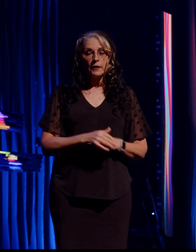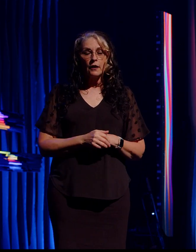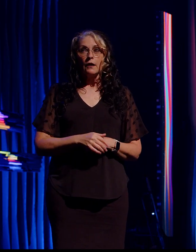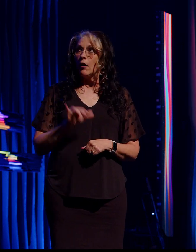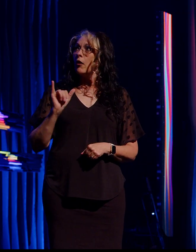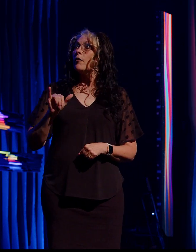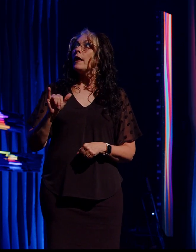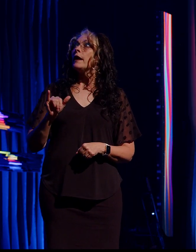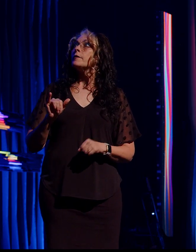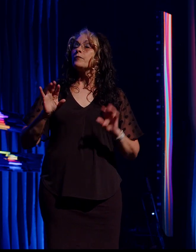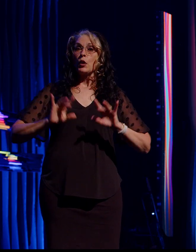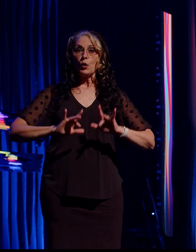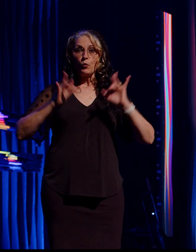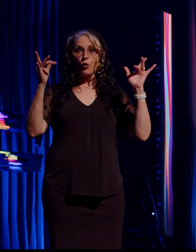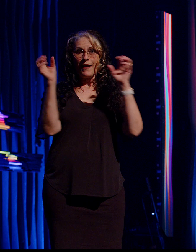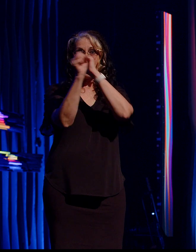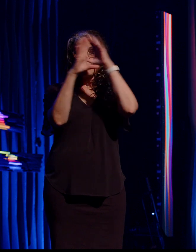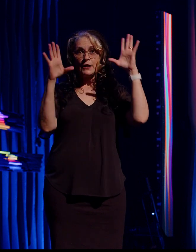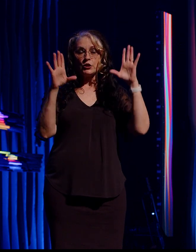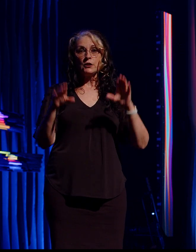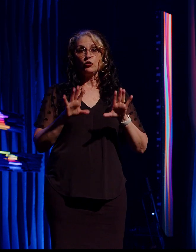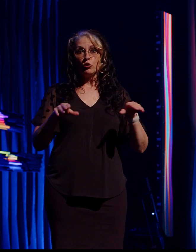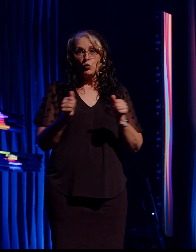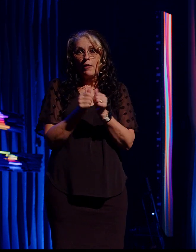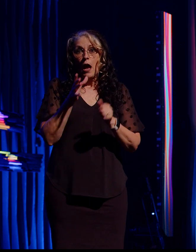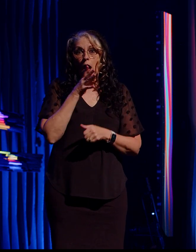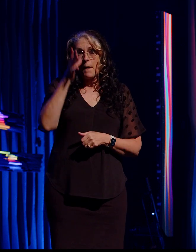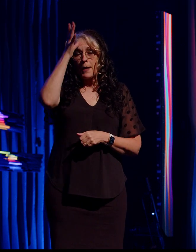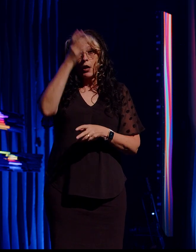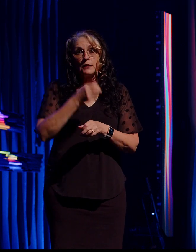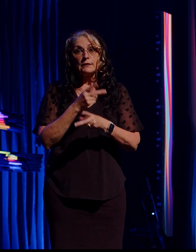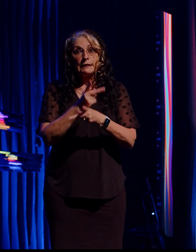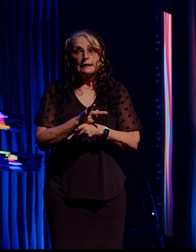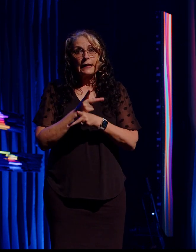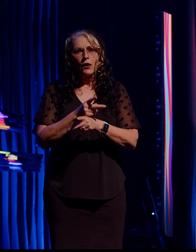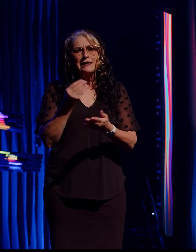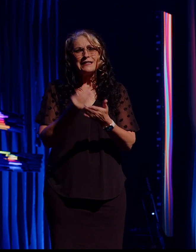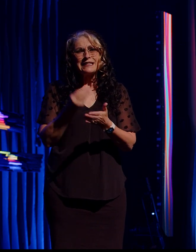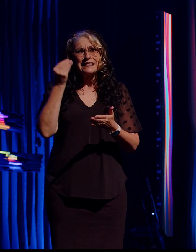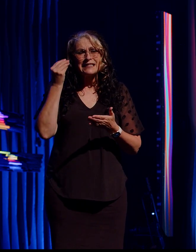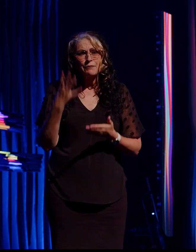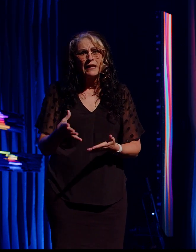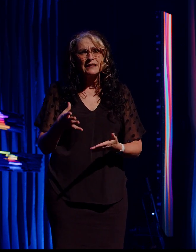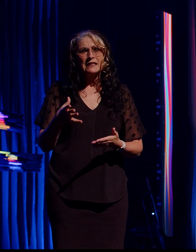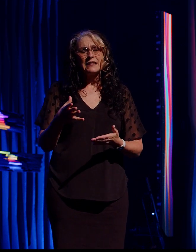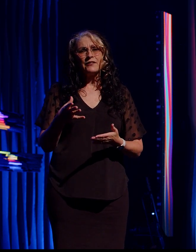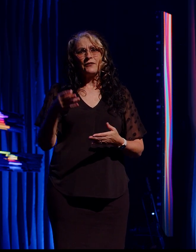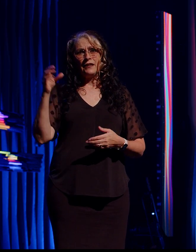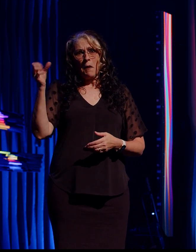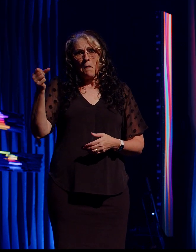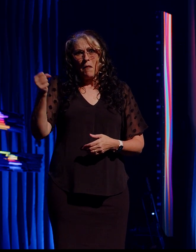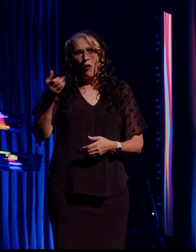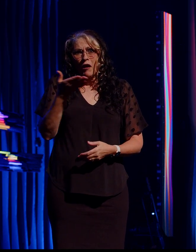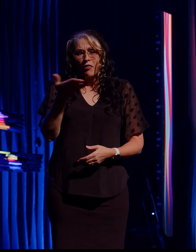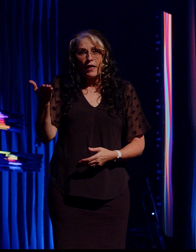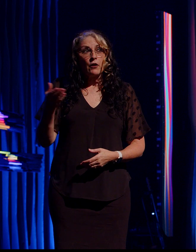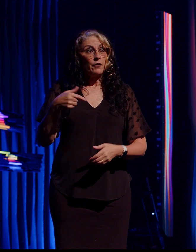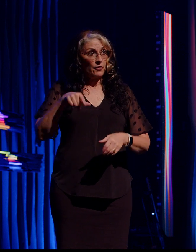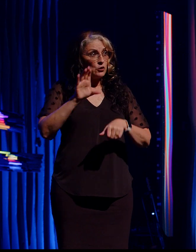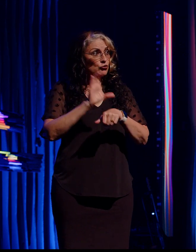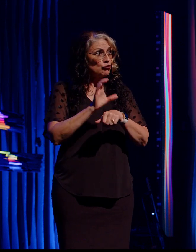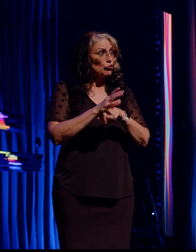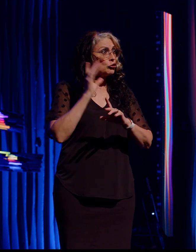worked with Bright Vision Orphan Care, and it's just so expensive for formula there. Because of the Grove,